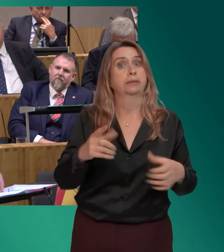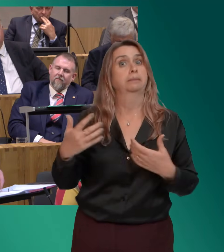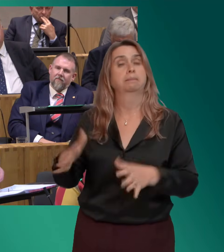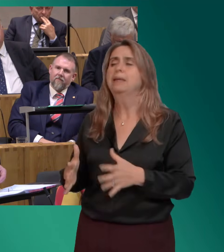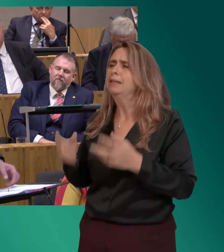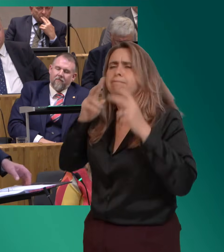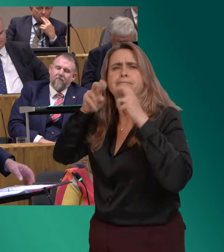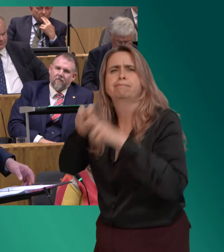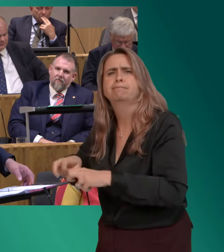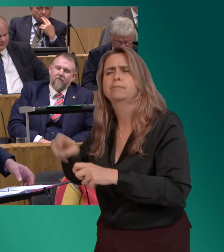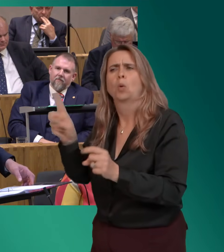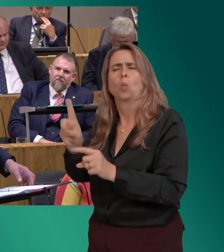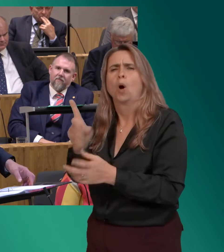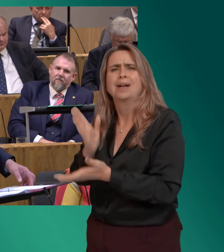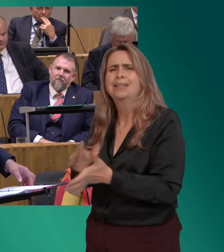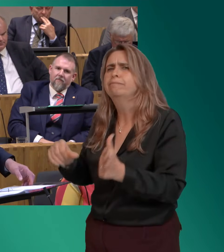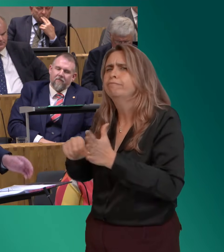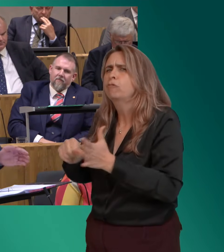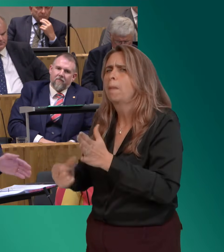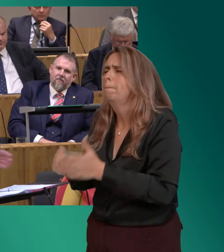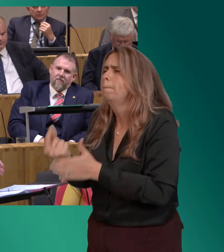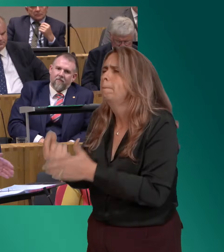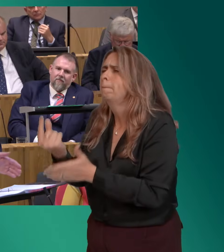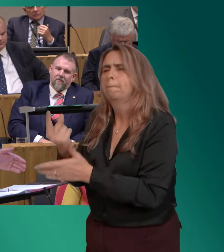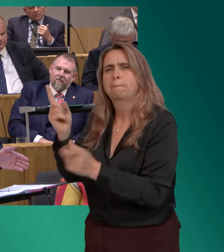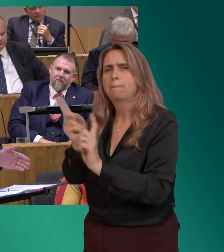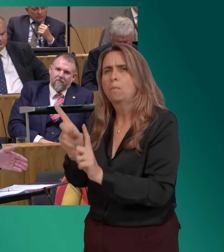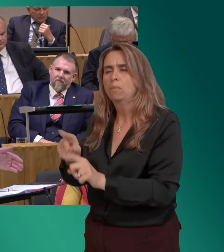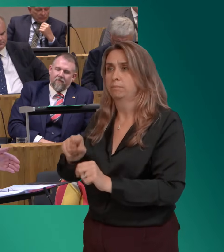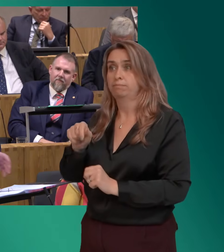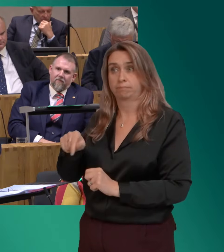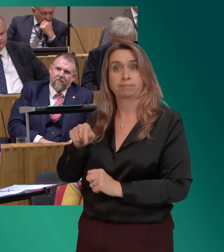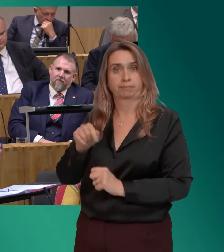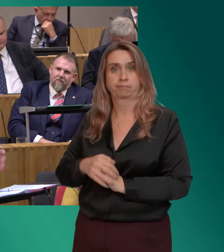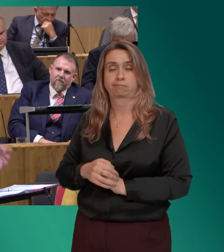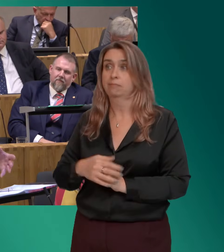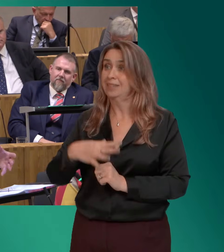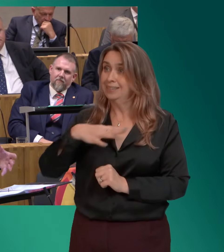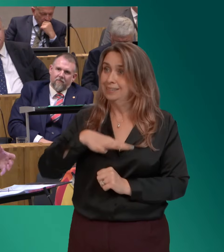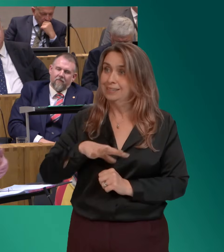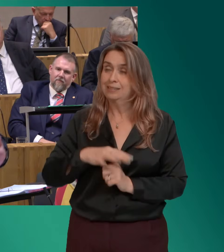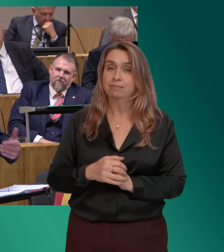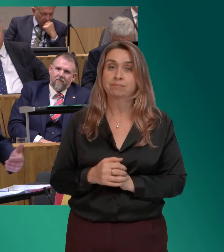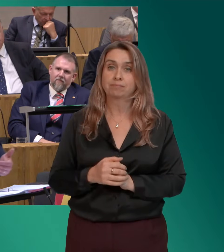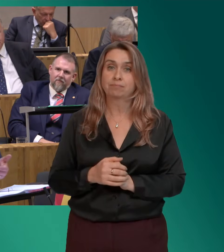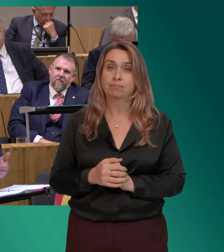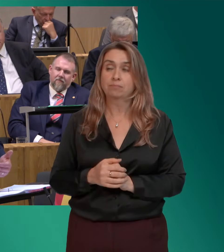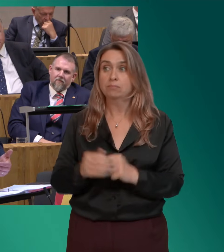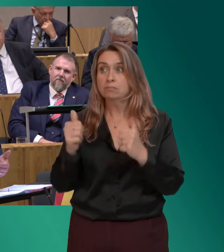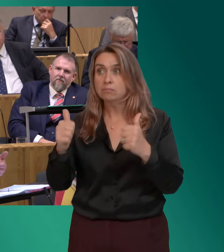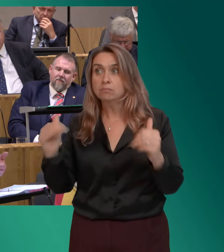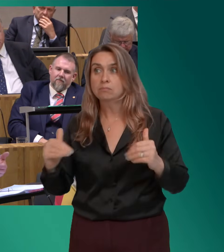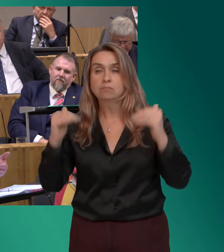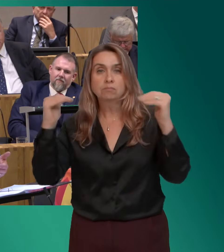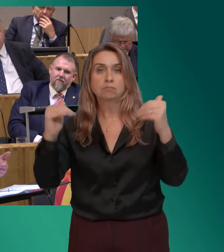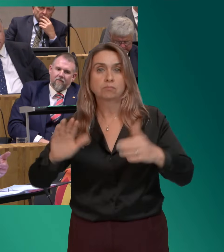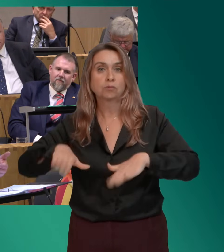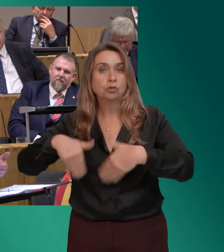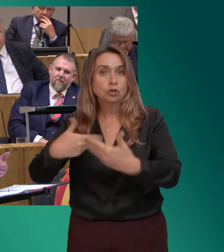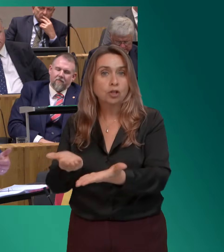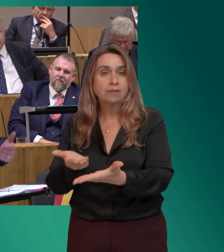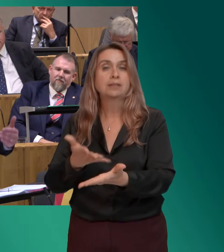faced by the members' constituents, to put together a level of service that provides for the needs of